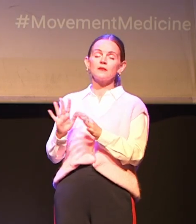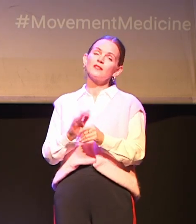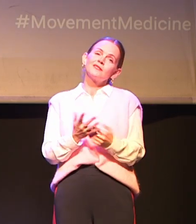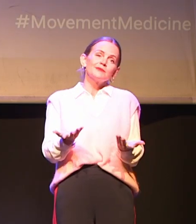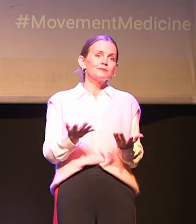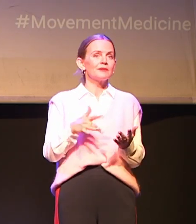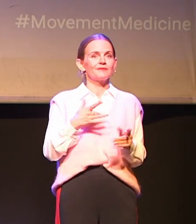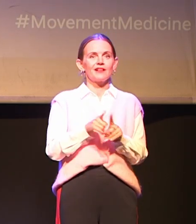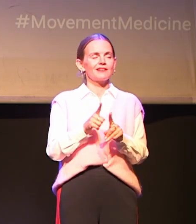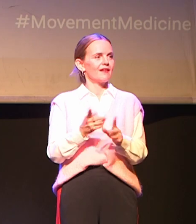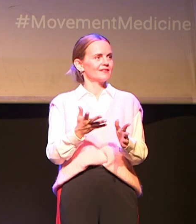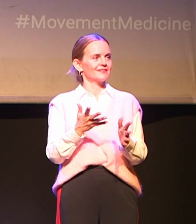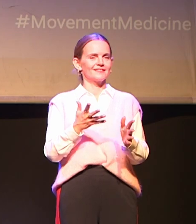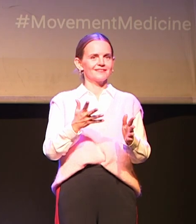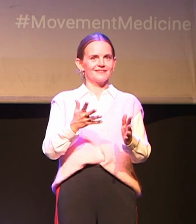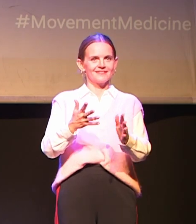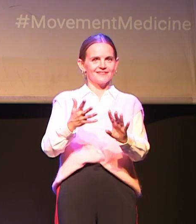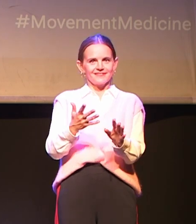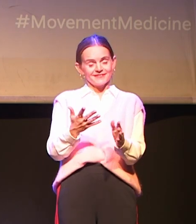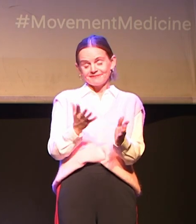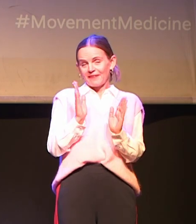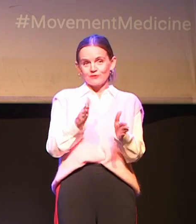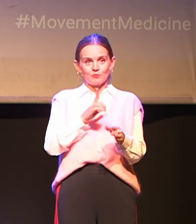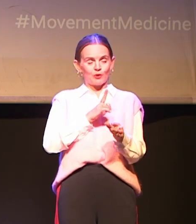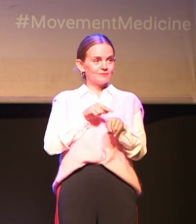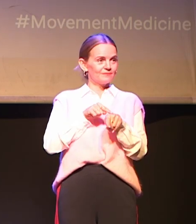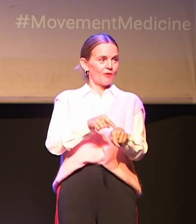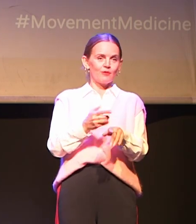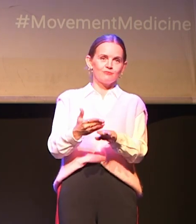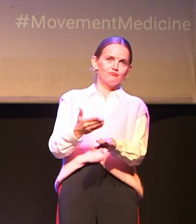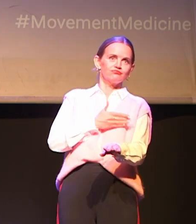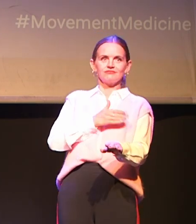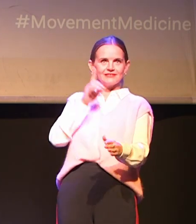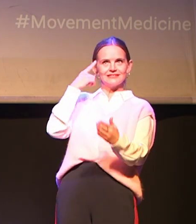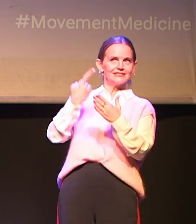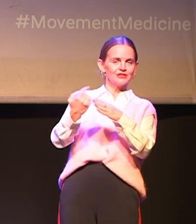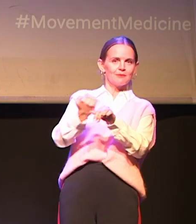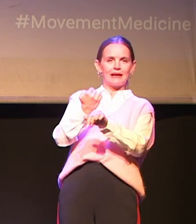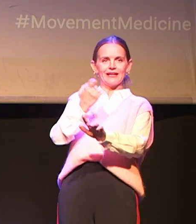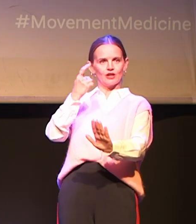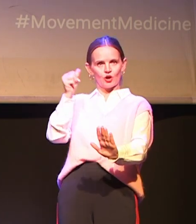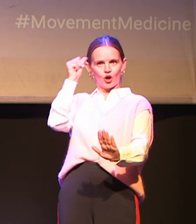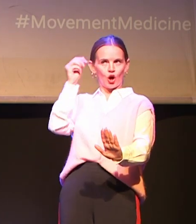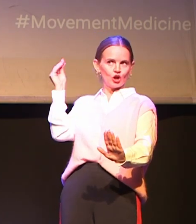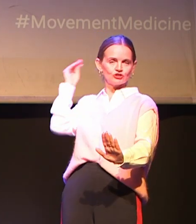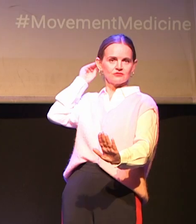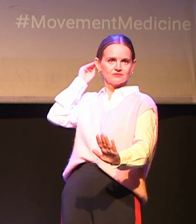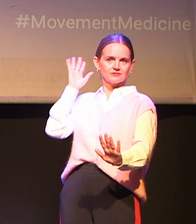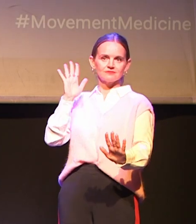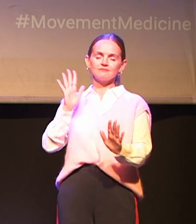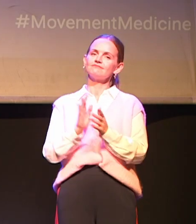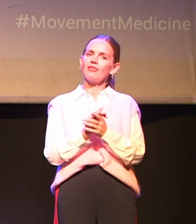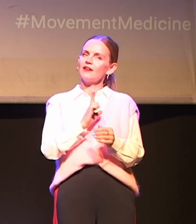predated my conscious decision making. So that's what I'm doing. I'm going into the fire over and over again